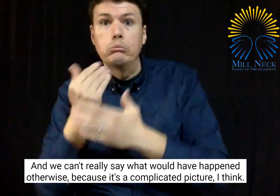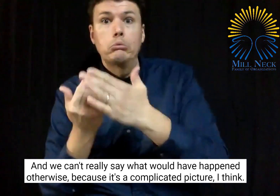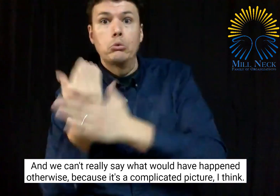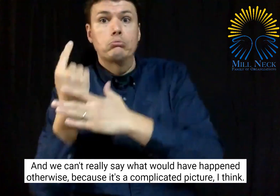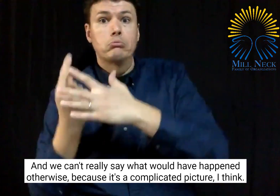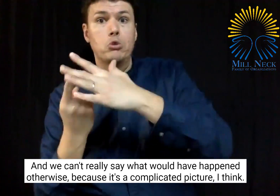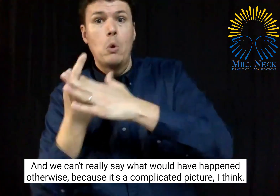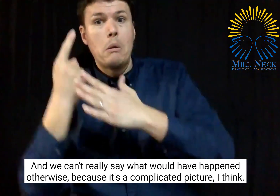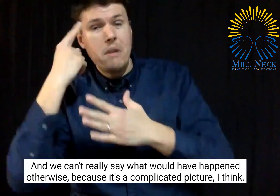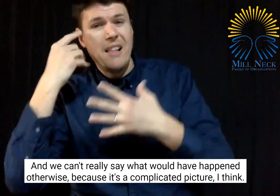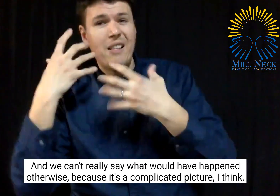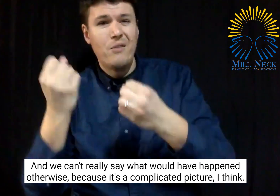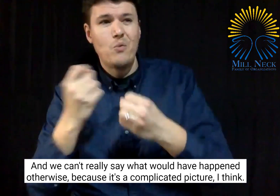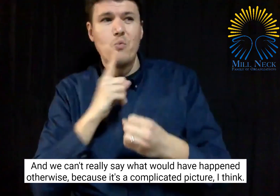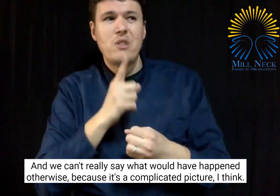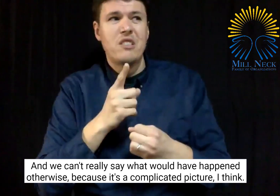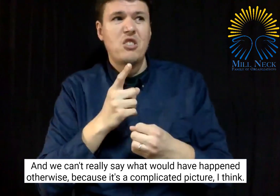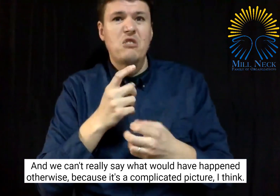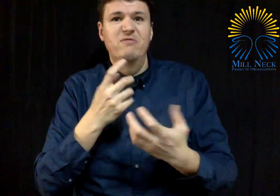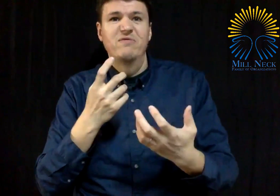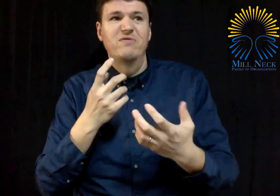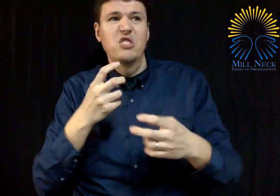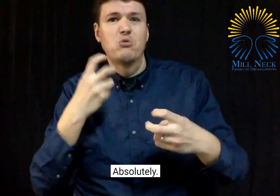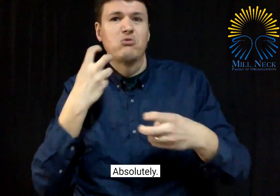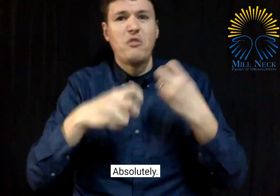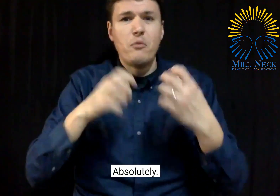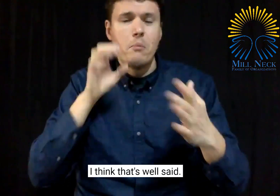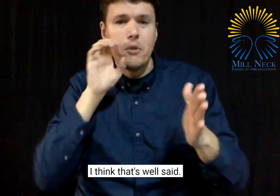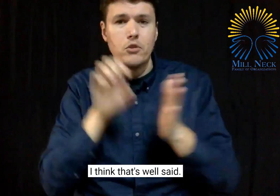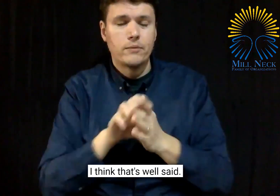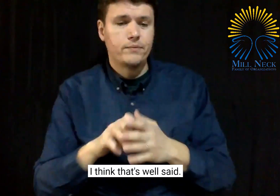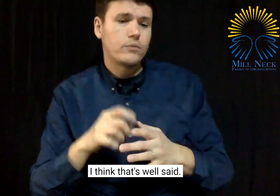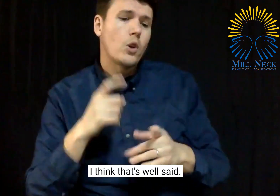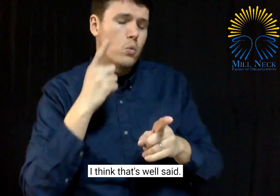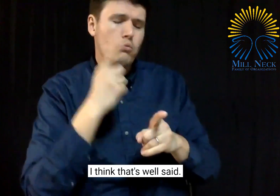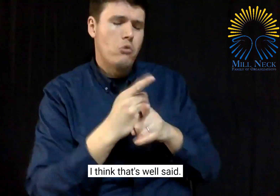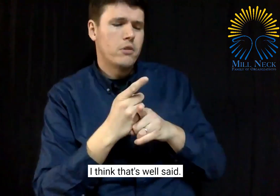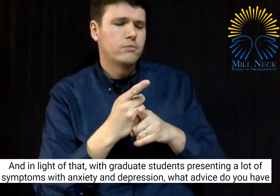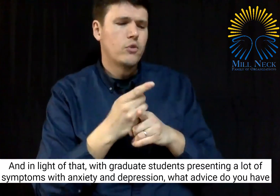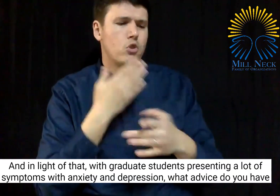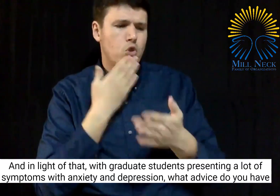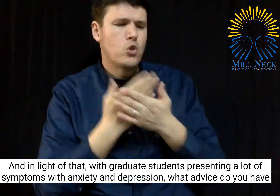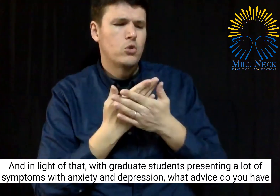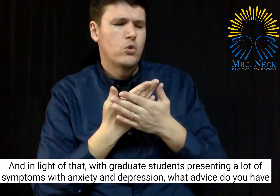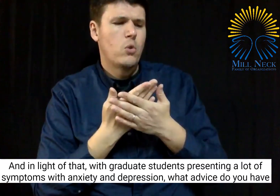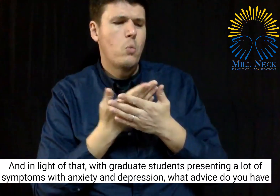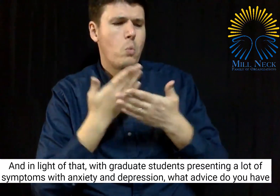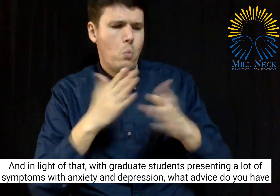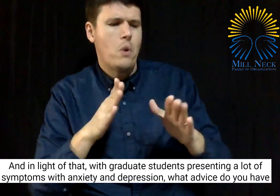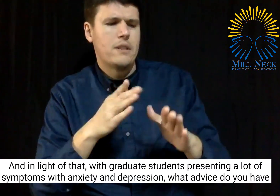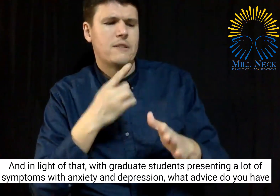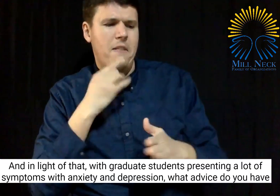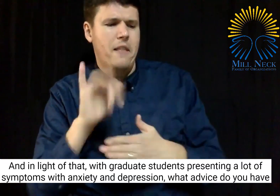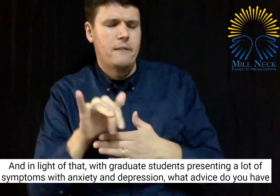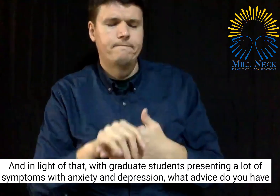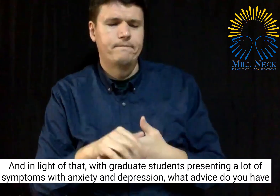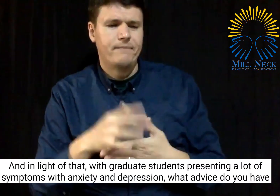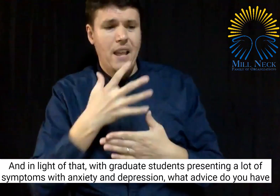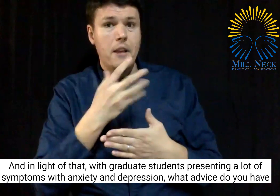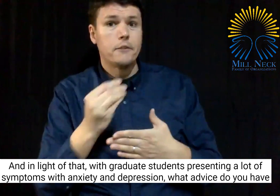it's a complicated picture, I think. Absolutely. I think that's well said. And in light of that, with graduate students presenting